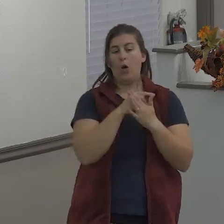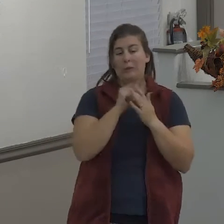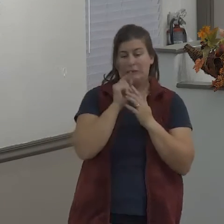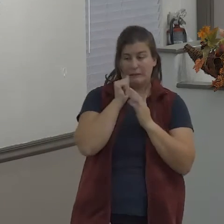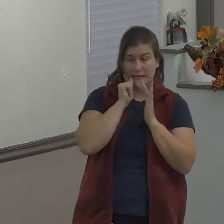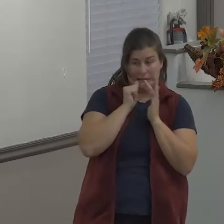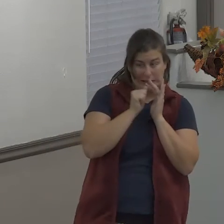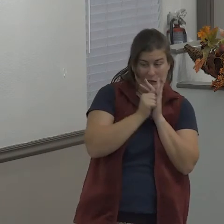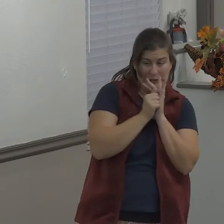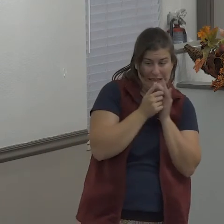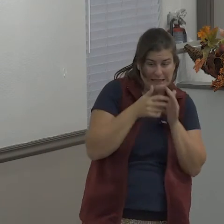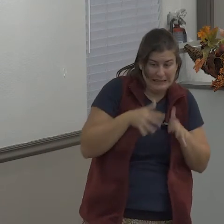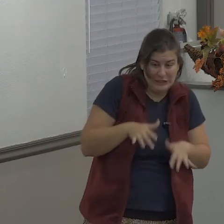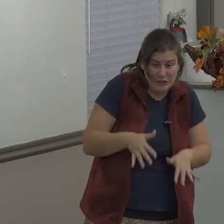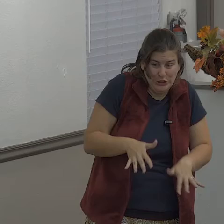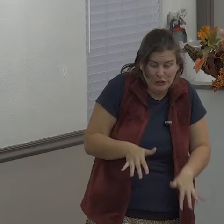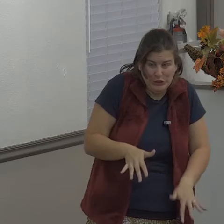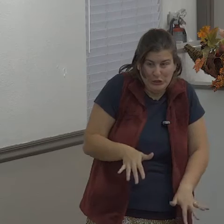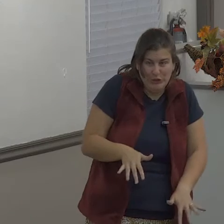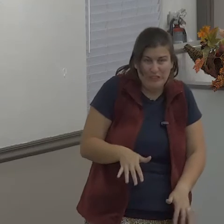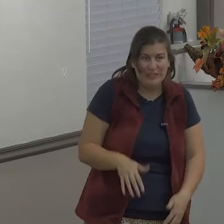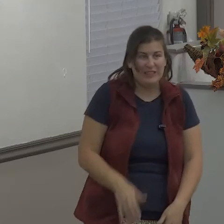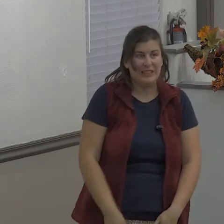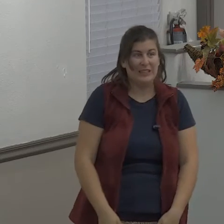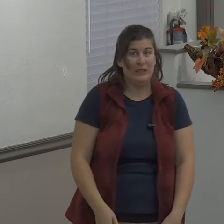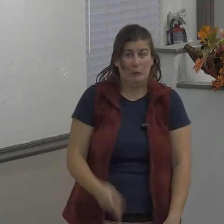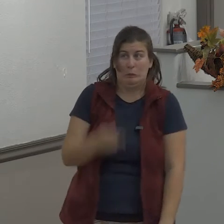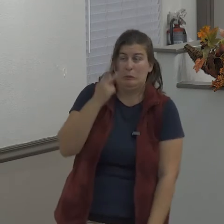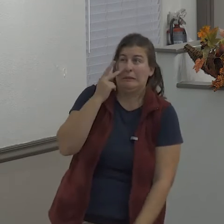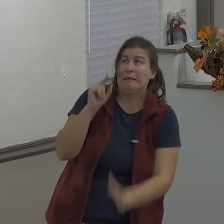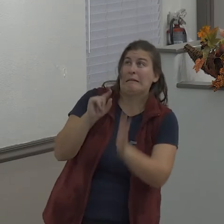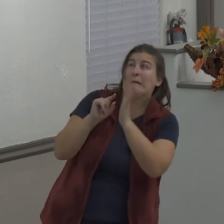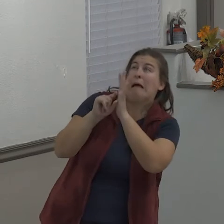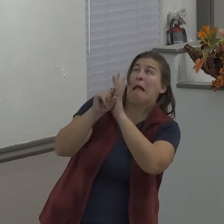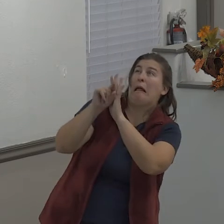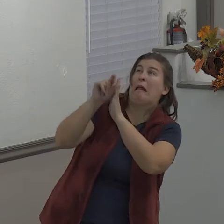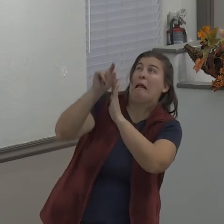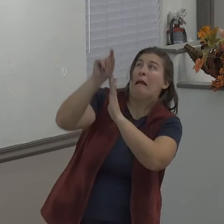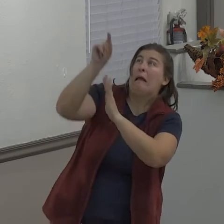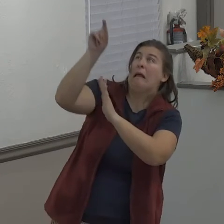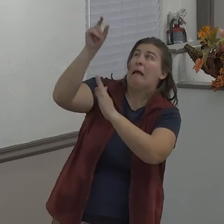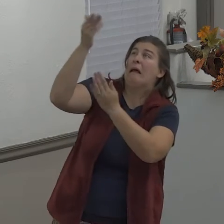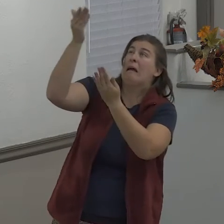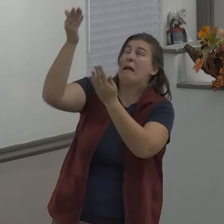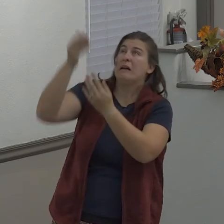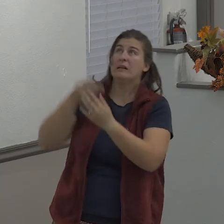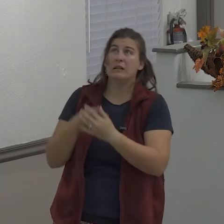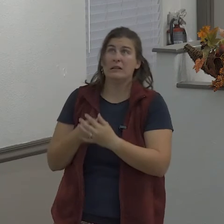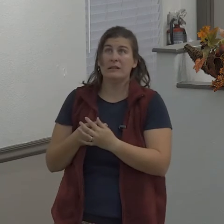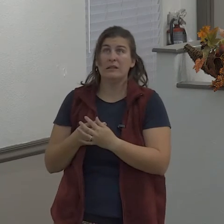Whilst they stood off to the side and shivered. Do you see how big he is?